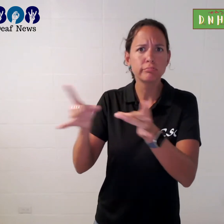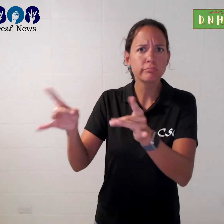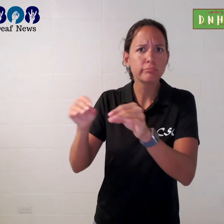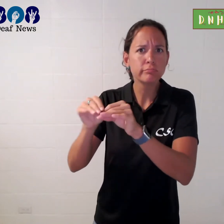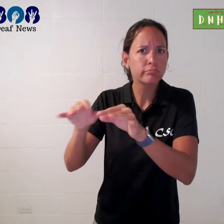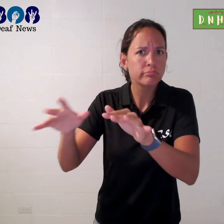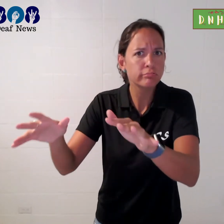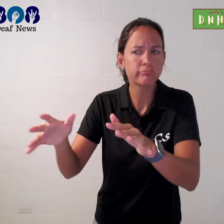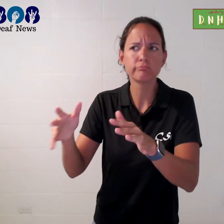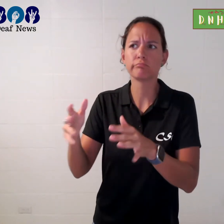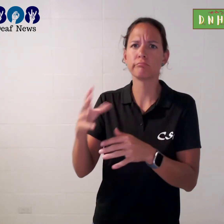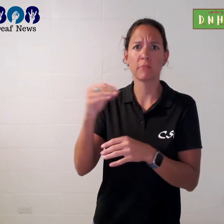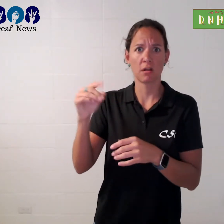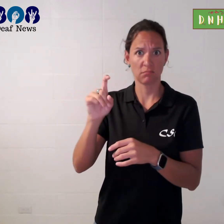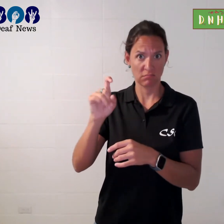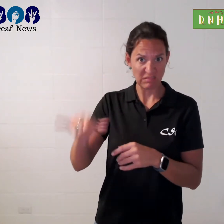how the virus is transmitted.